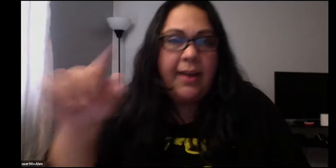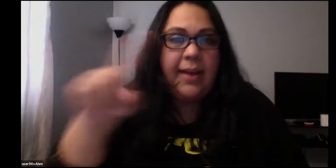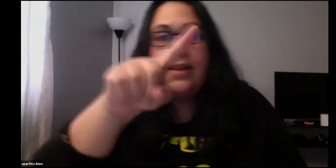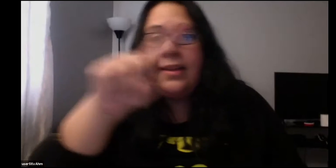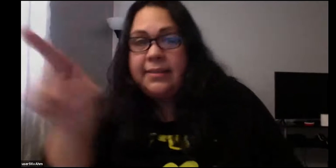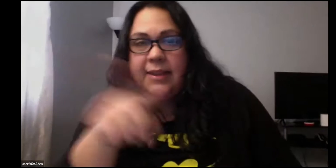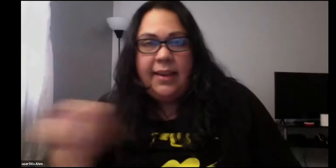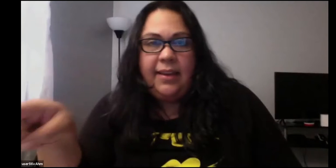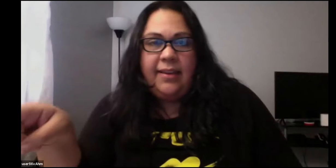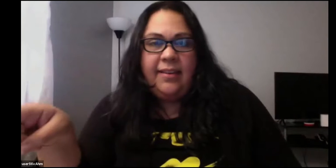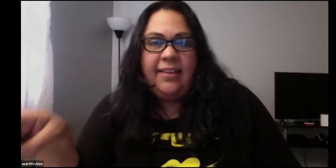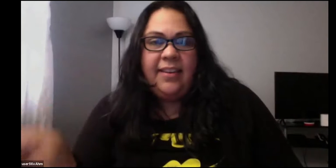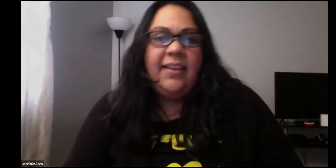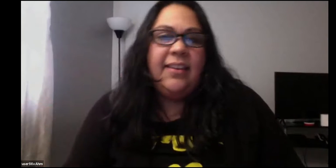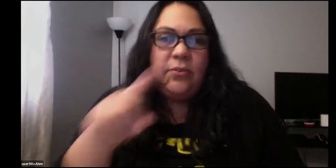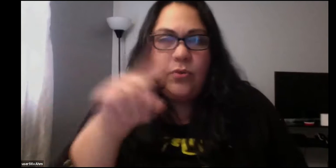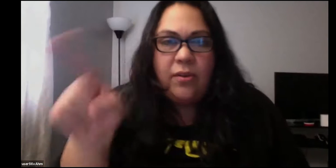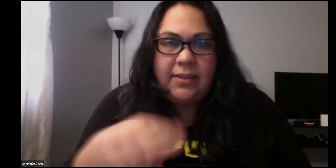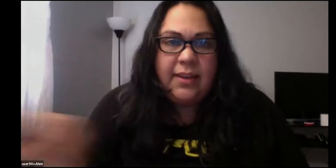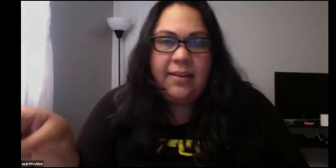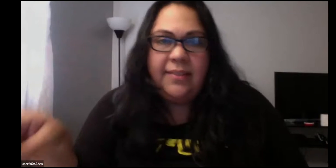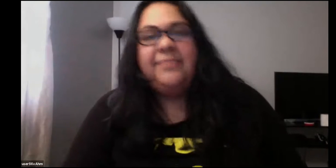then Z. You draw the Z.